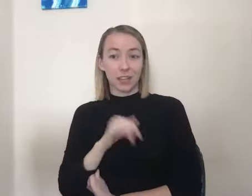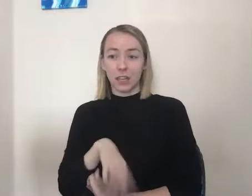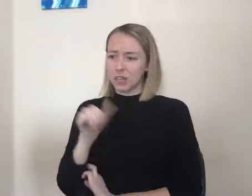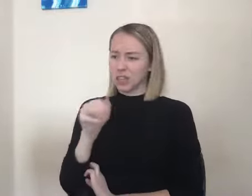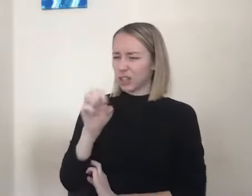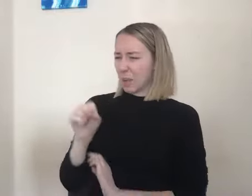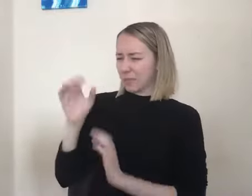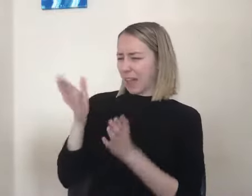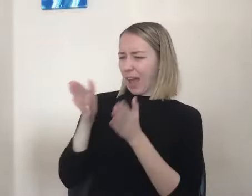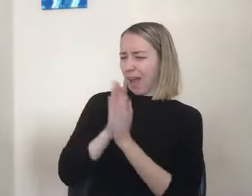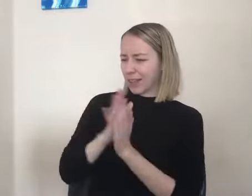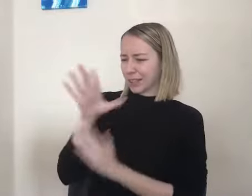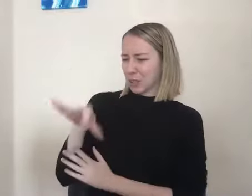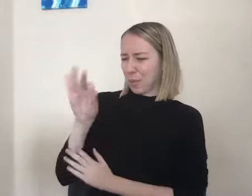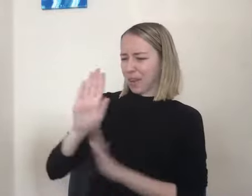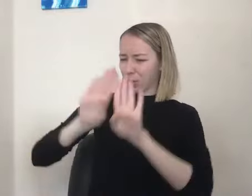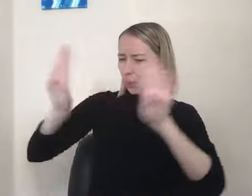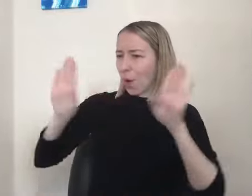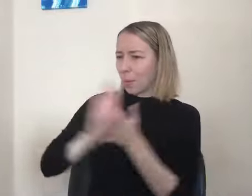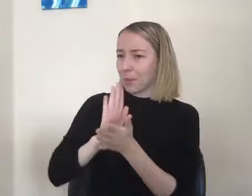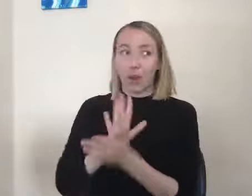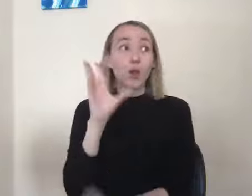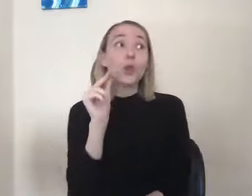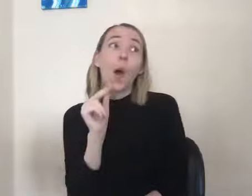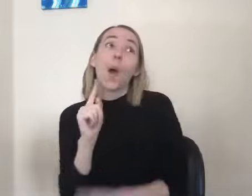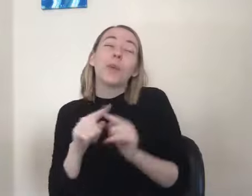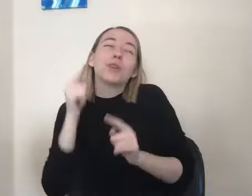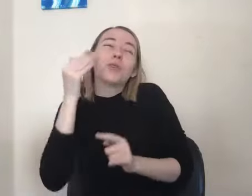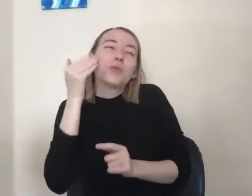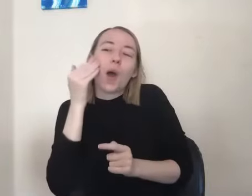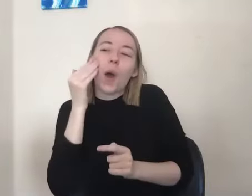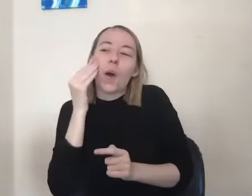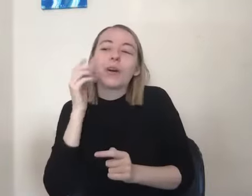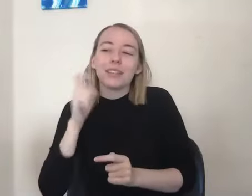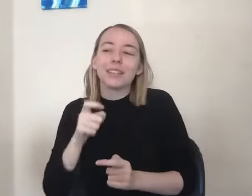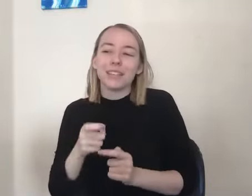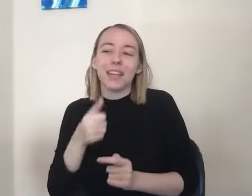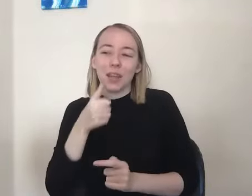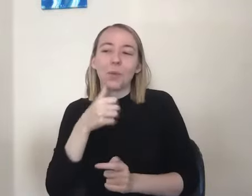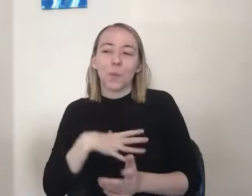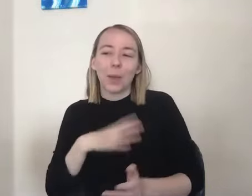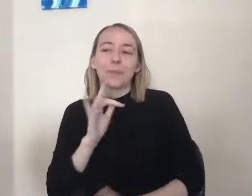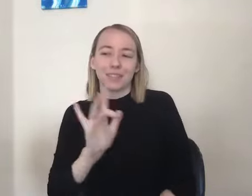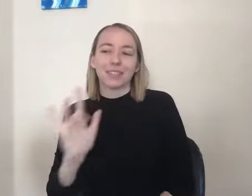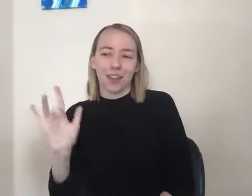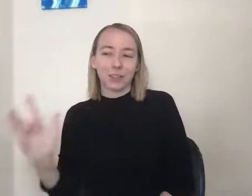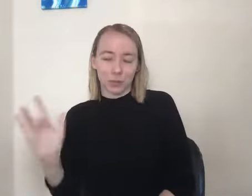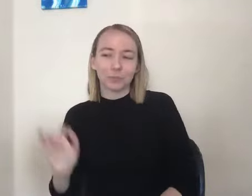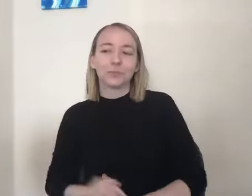and I still live up in Glasgow and he's in Portsmouth. And it was quite funny because I told my sponsor, and she says to me, "Did James ask you to pick his